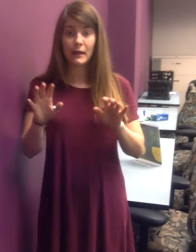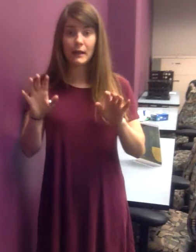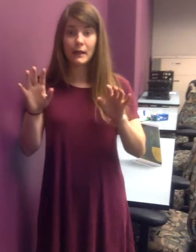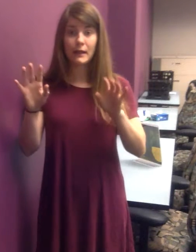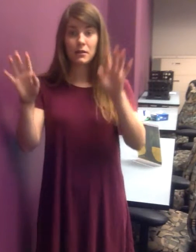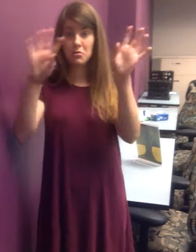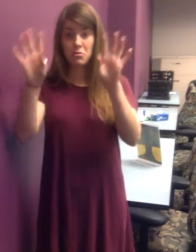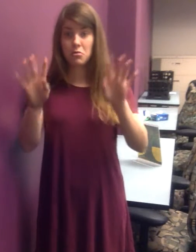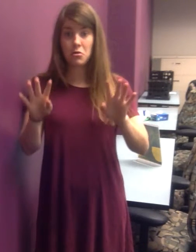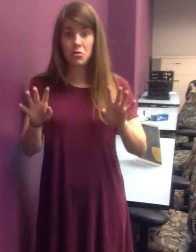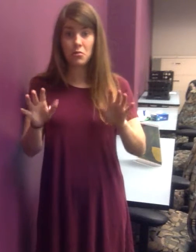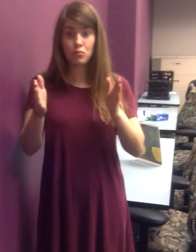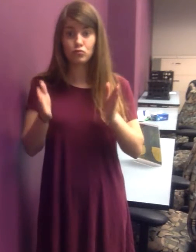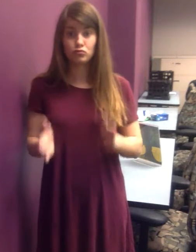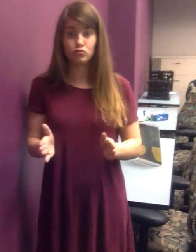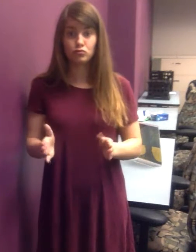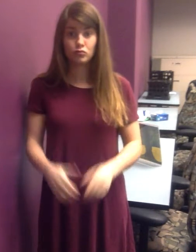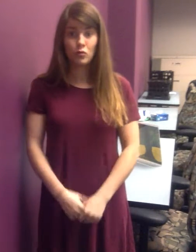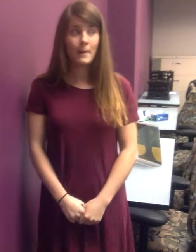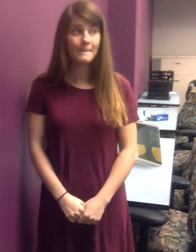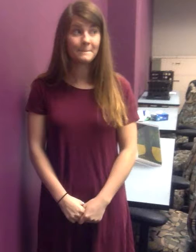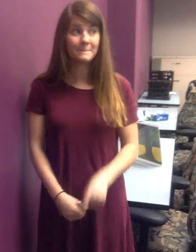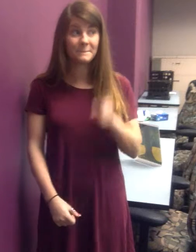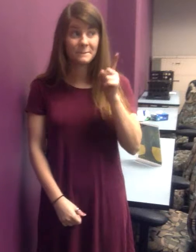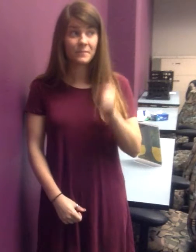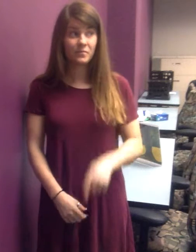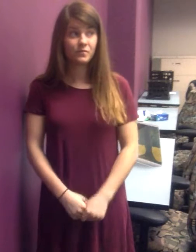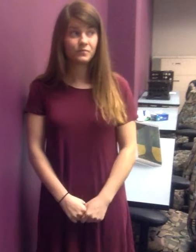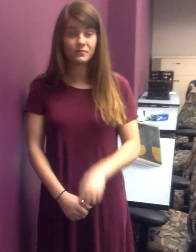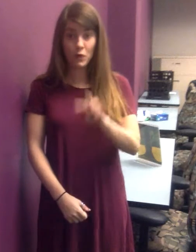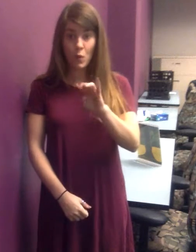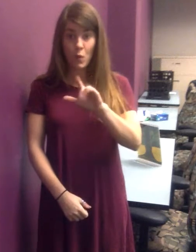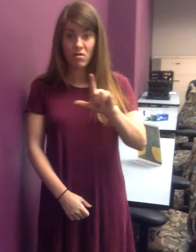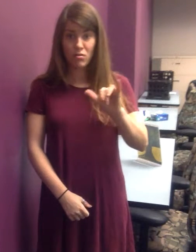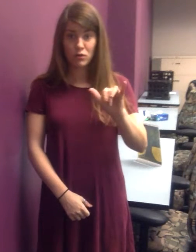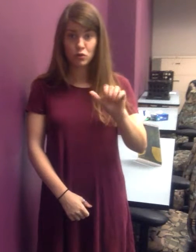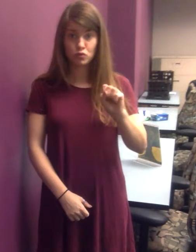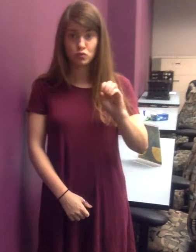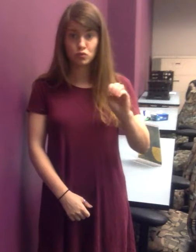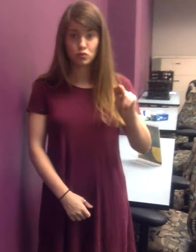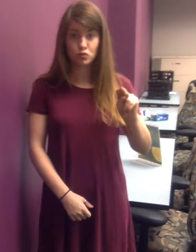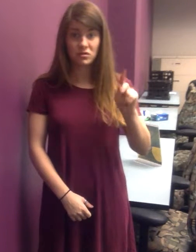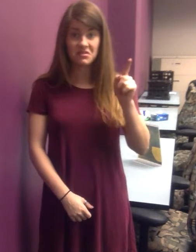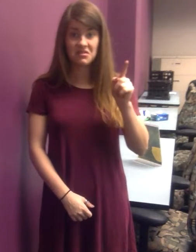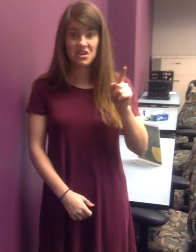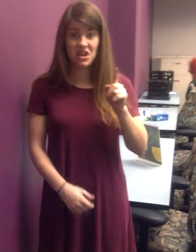paragraph can be contended. Willie Soon is an astrophysicist who studies the sun and stars. You just saw the mechanism